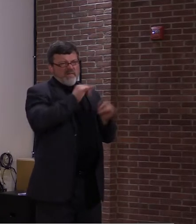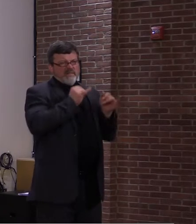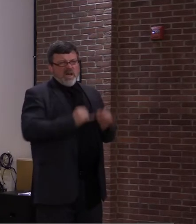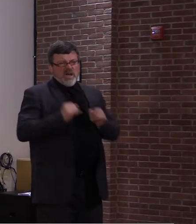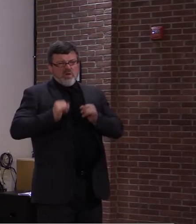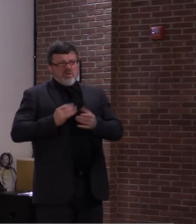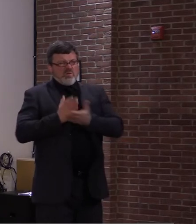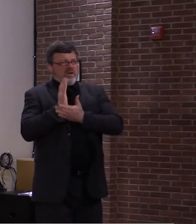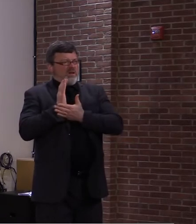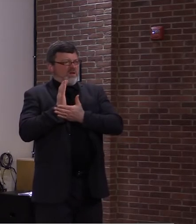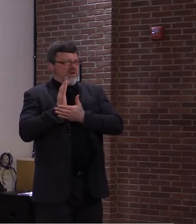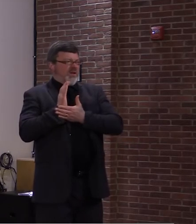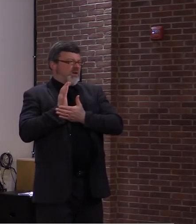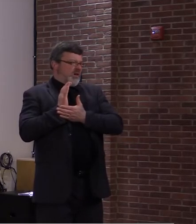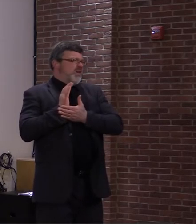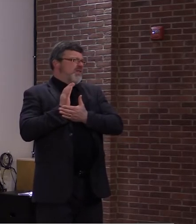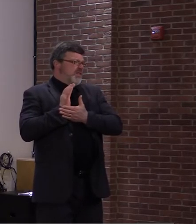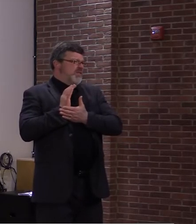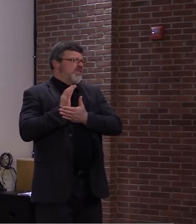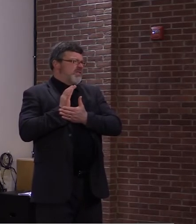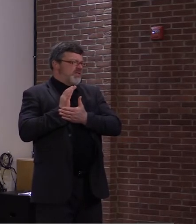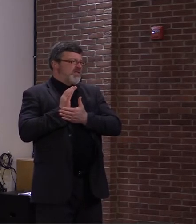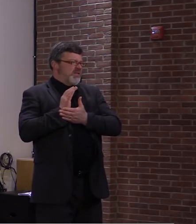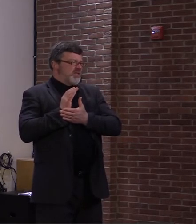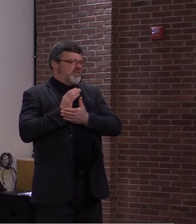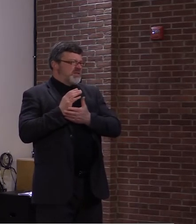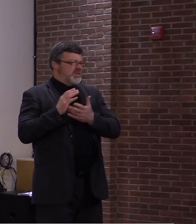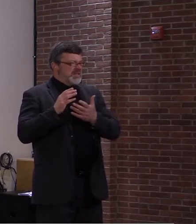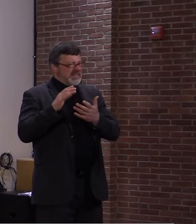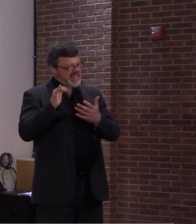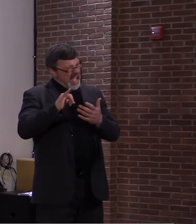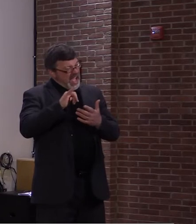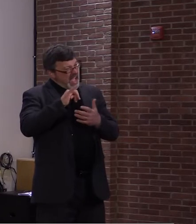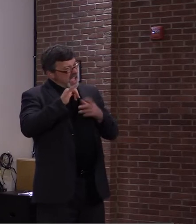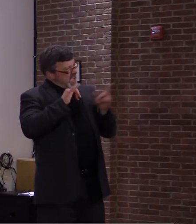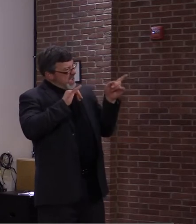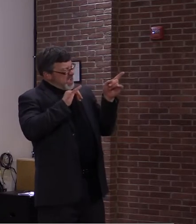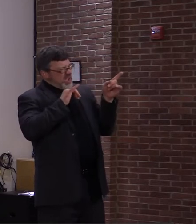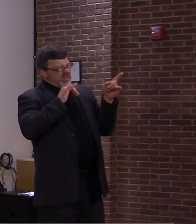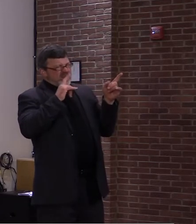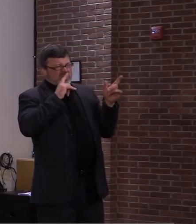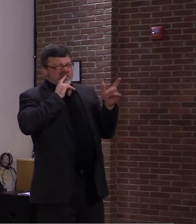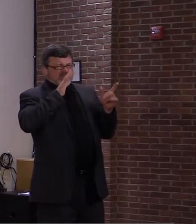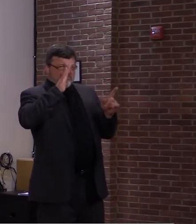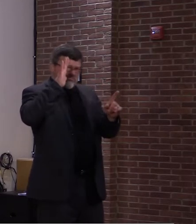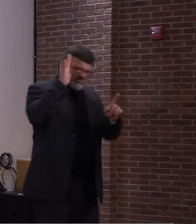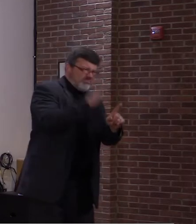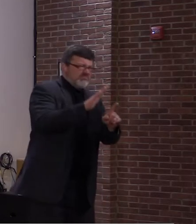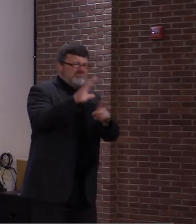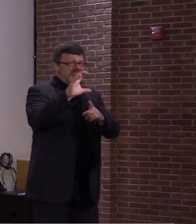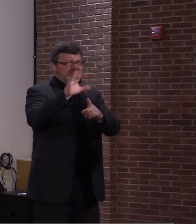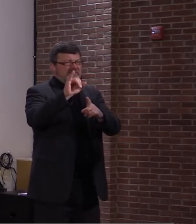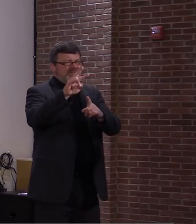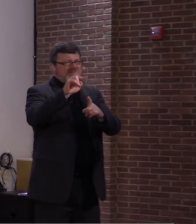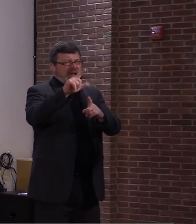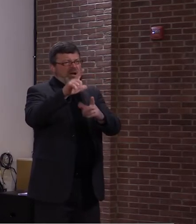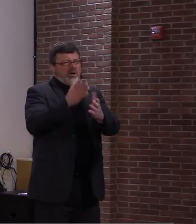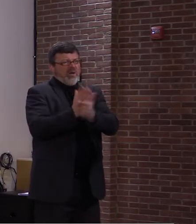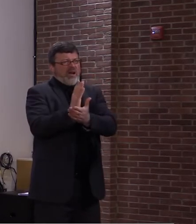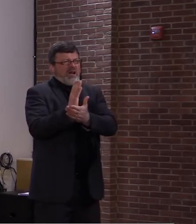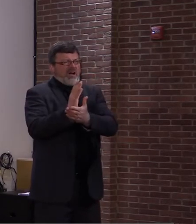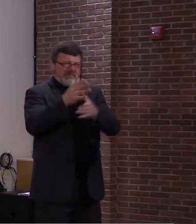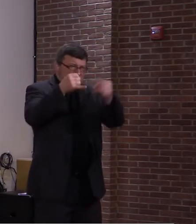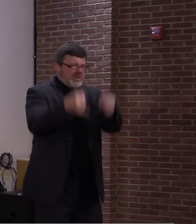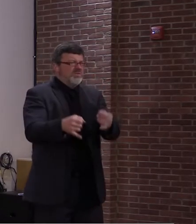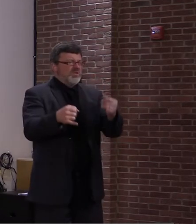all areas of our civil rights. What do you think it would mean for the Republican Party heading into the midterm elections? I have